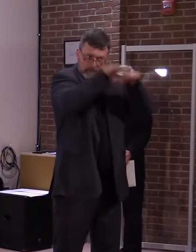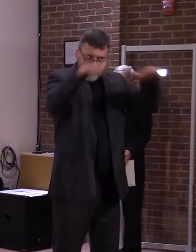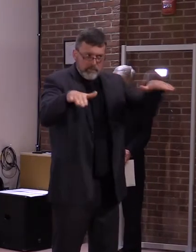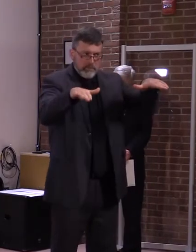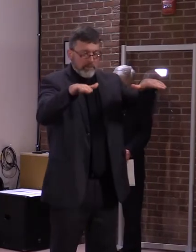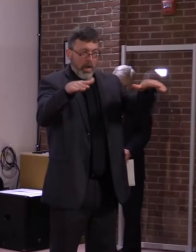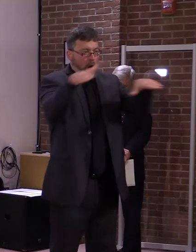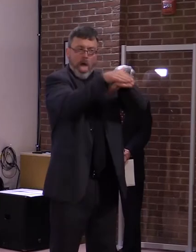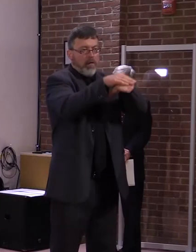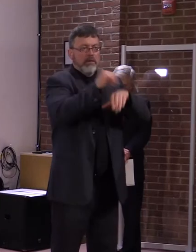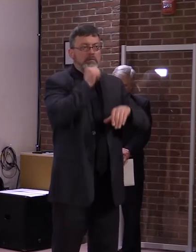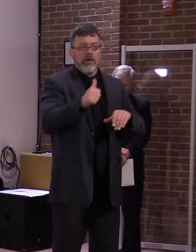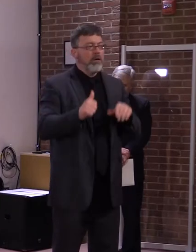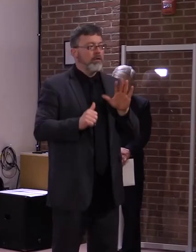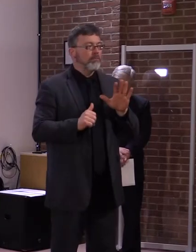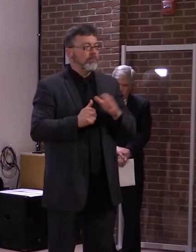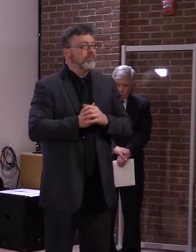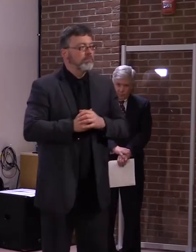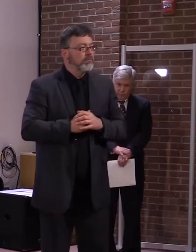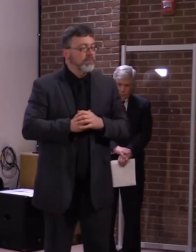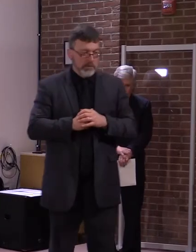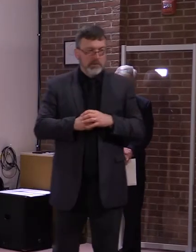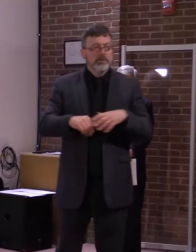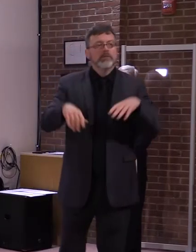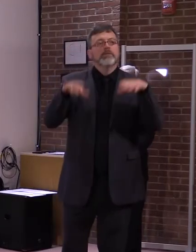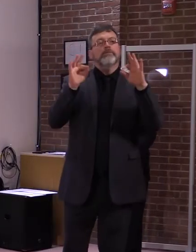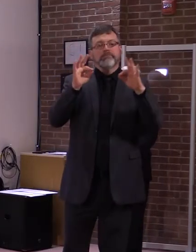That's going to do it for now. Thank you very much.